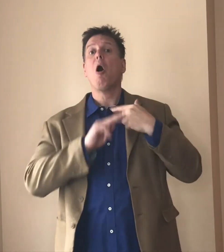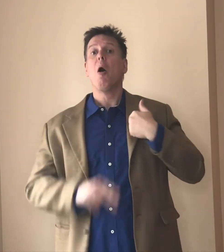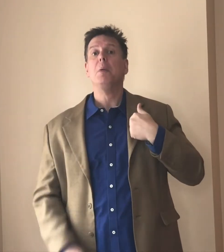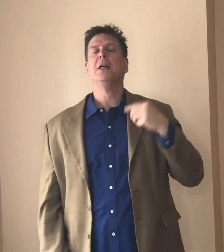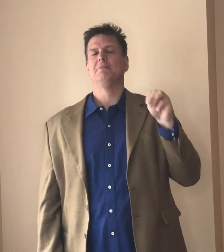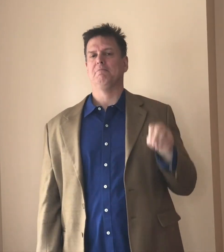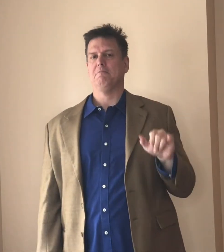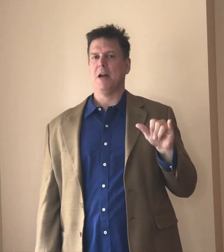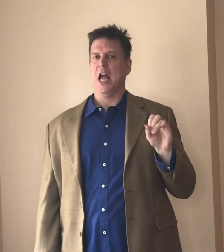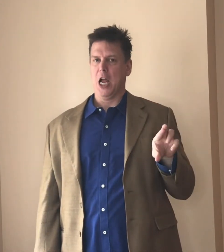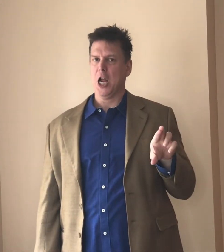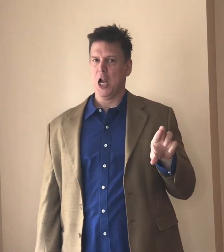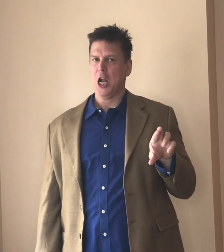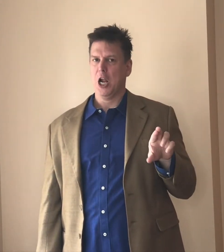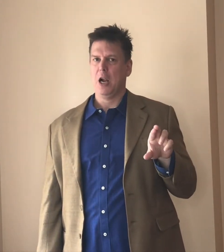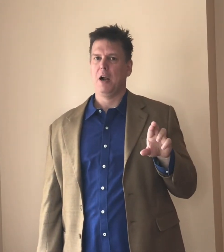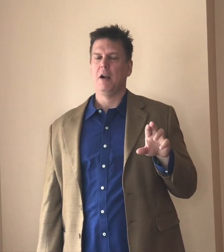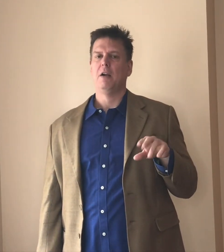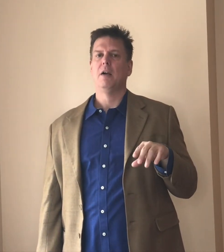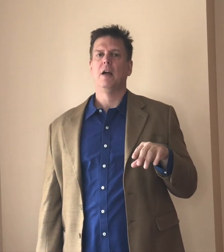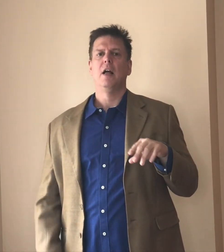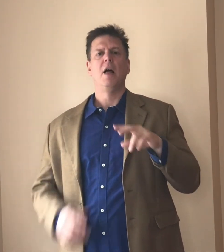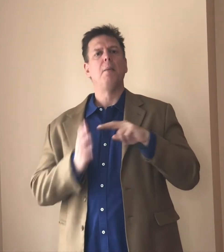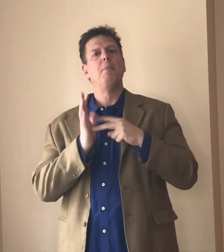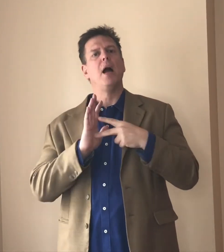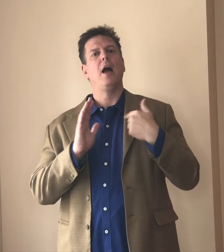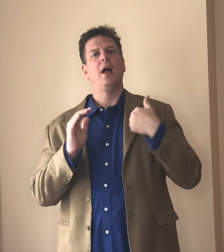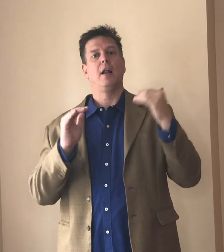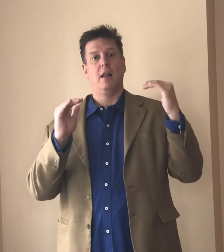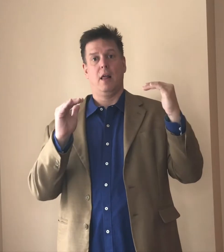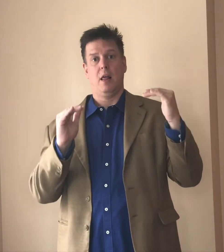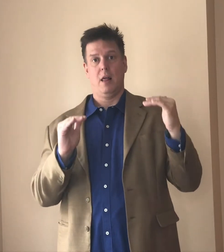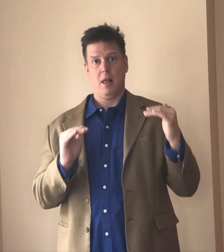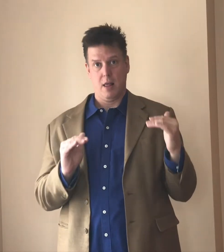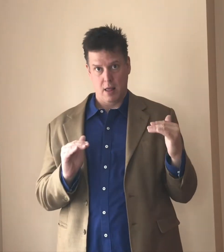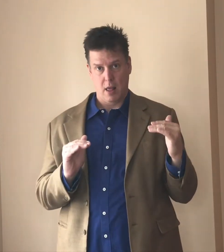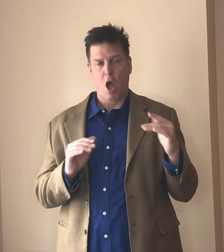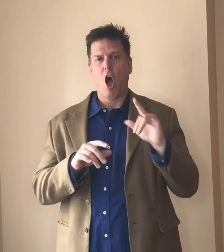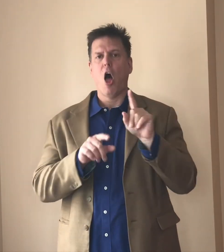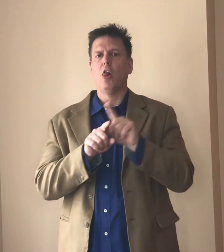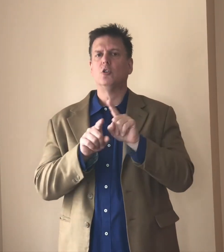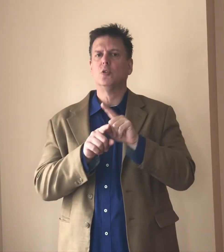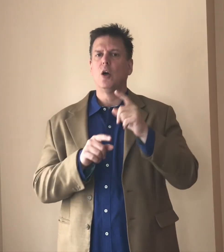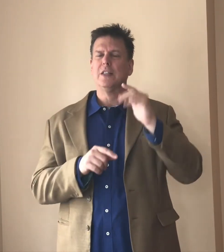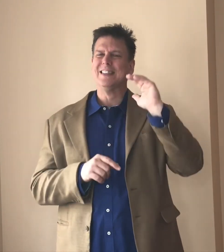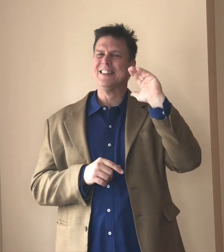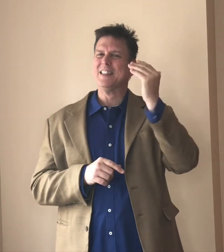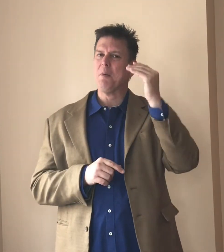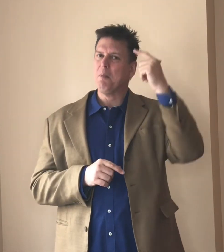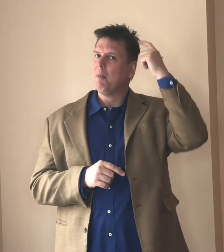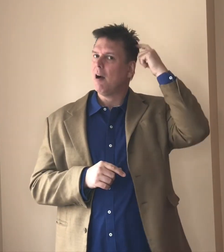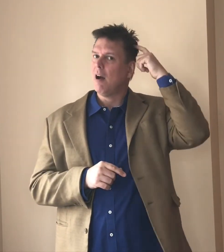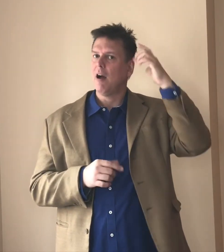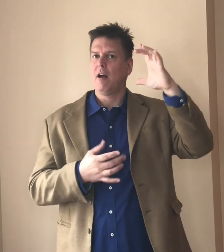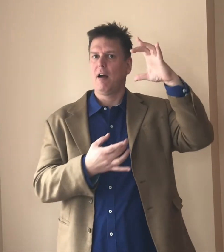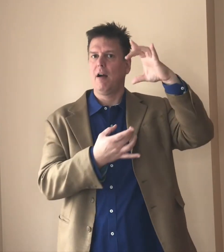location, it seems to have a psychological connection, meaning that I'm